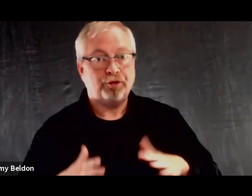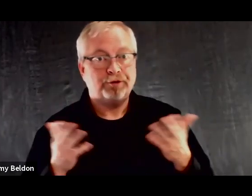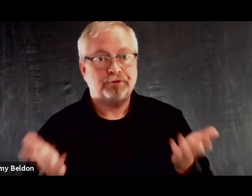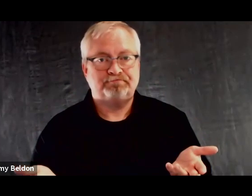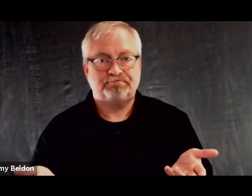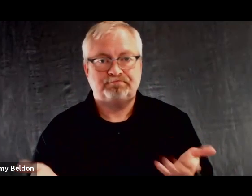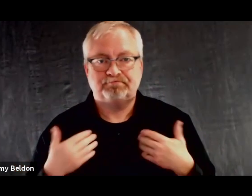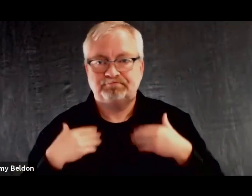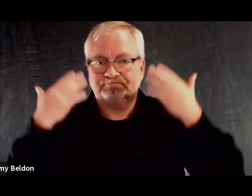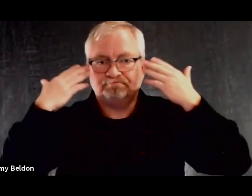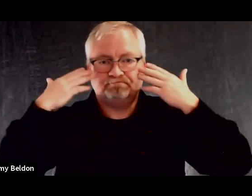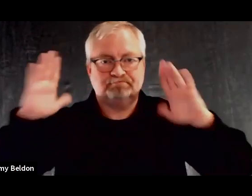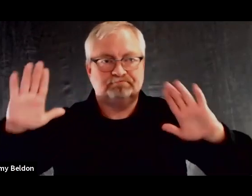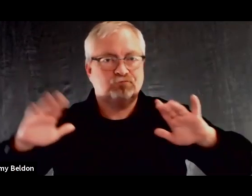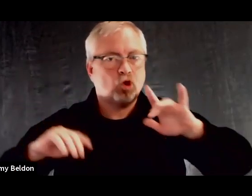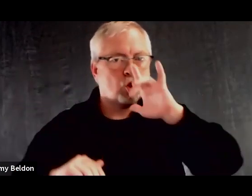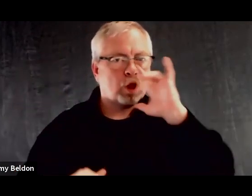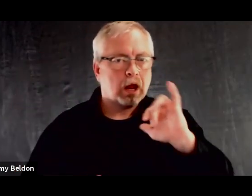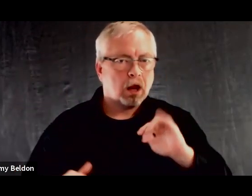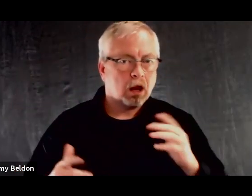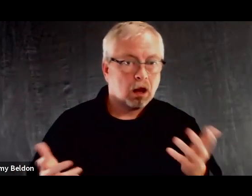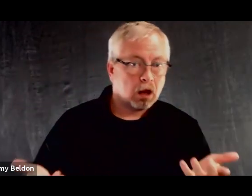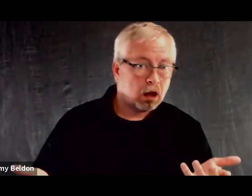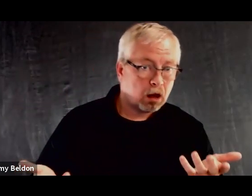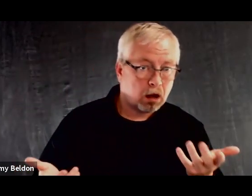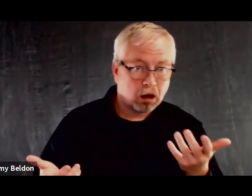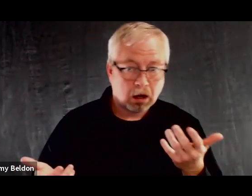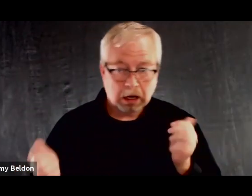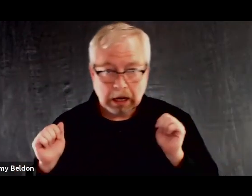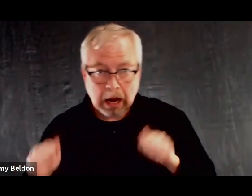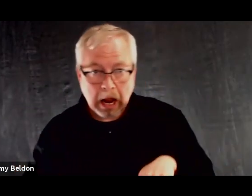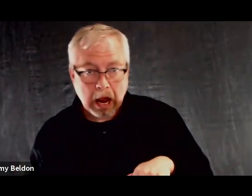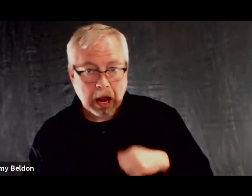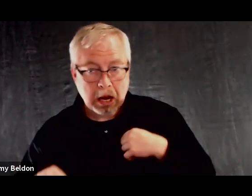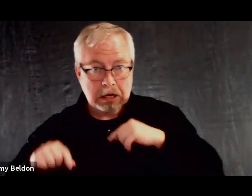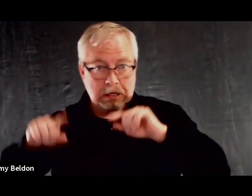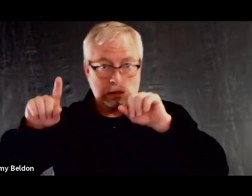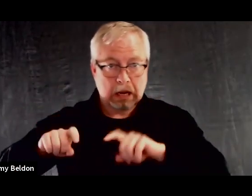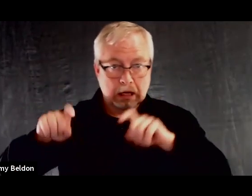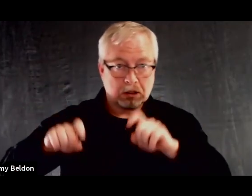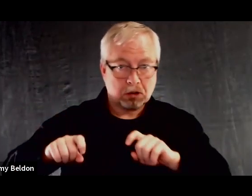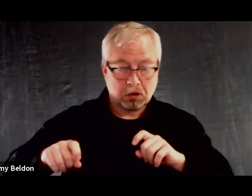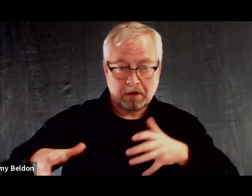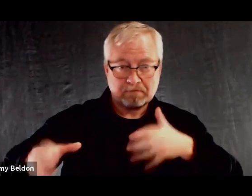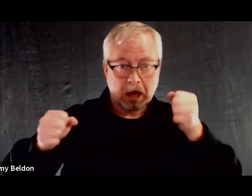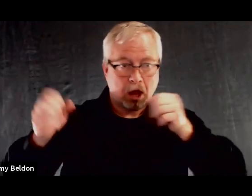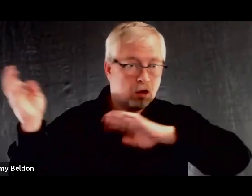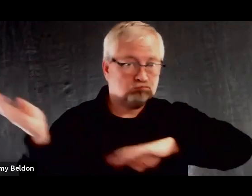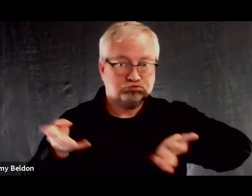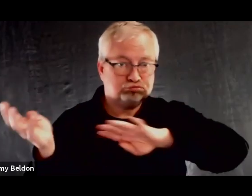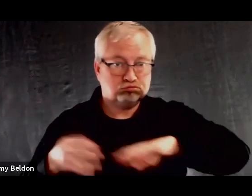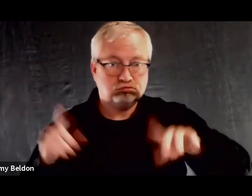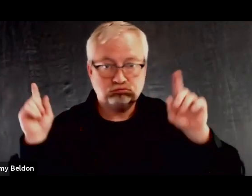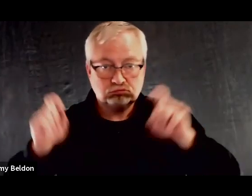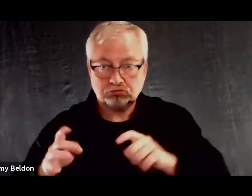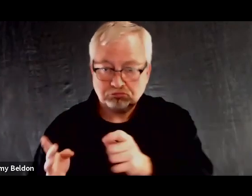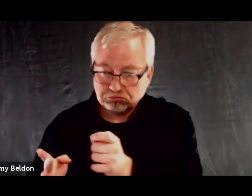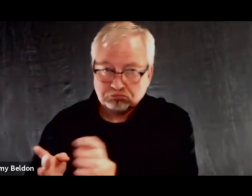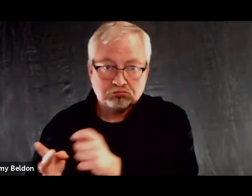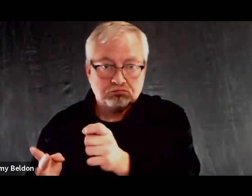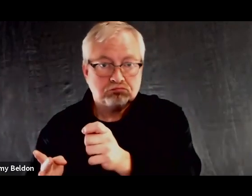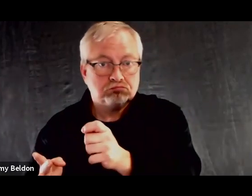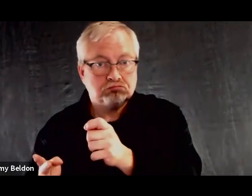there are or ever could be tests that are so rapid that you could identify whether someone is